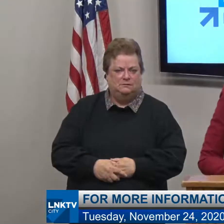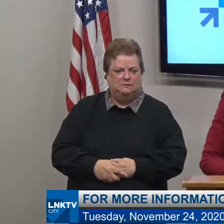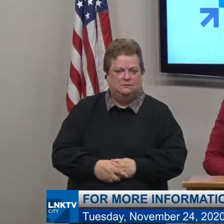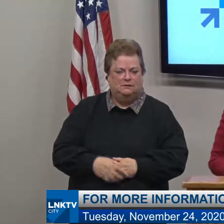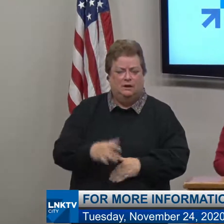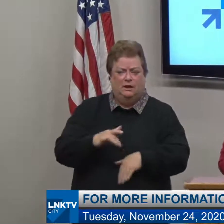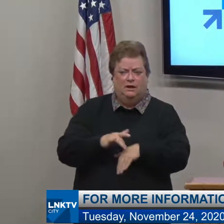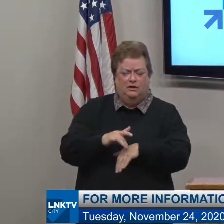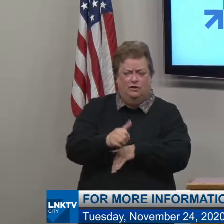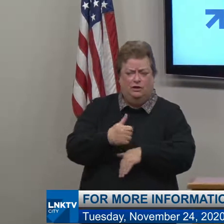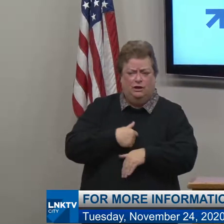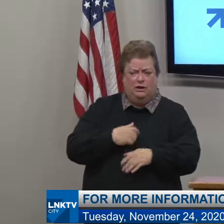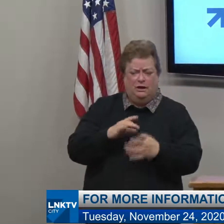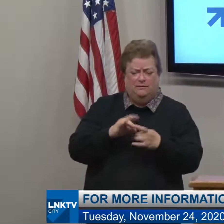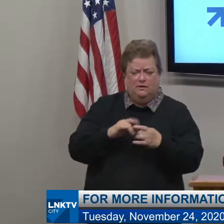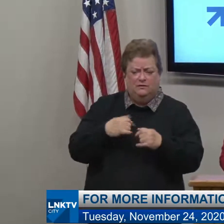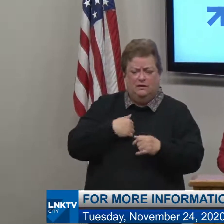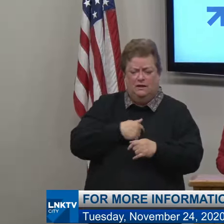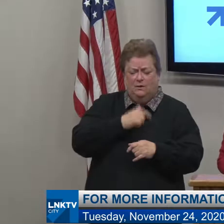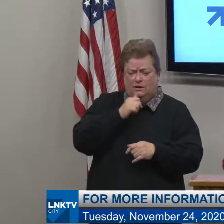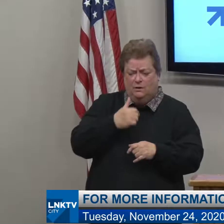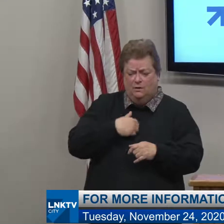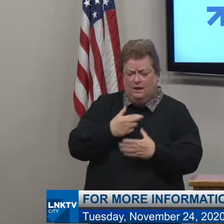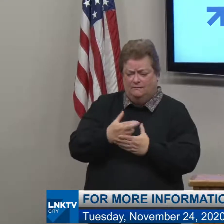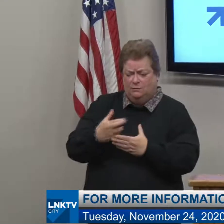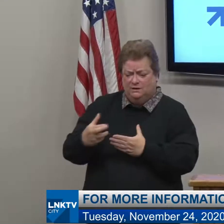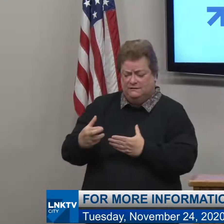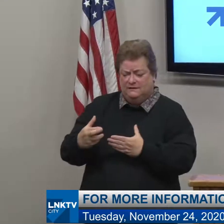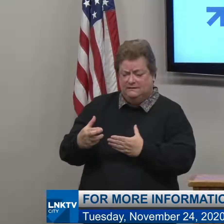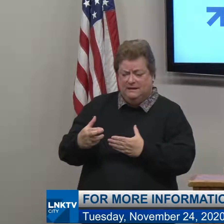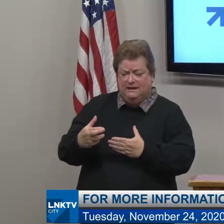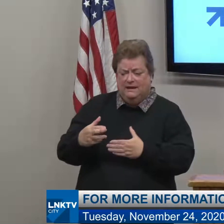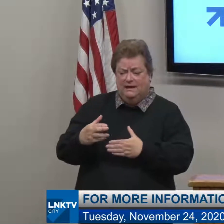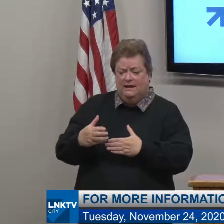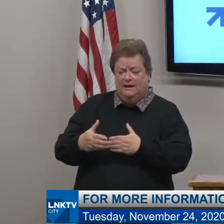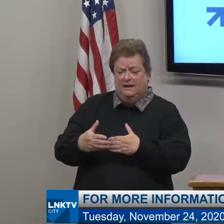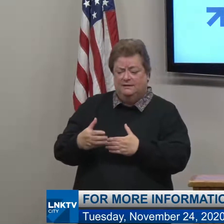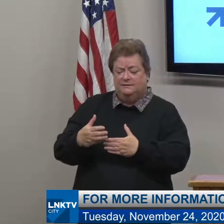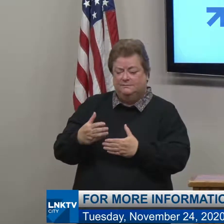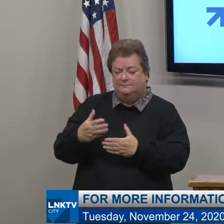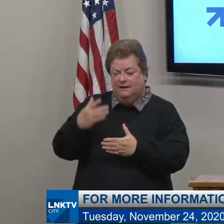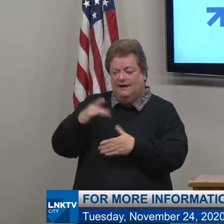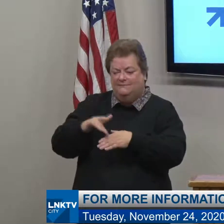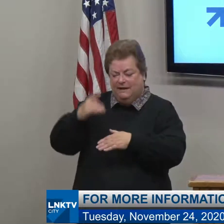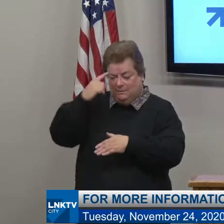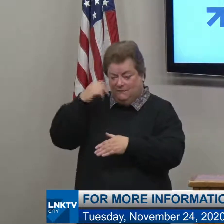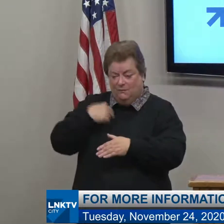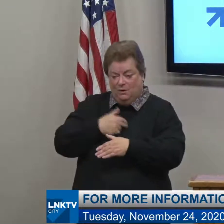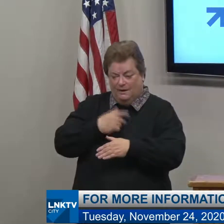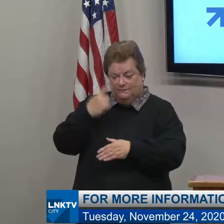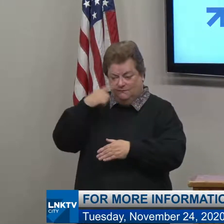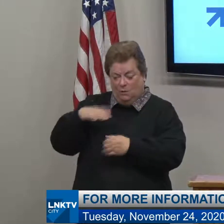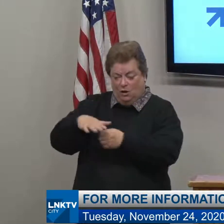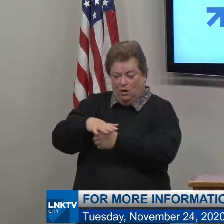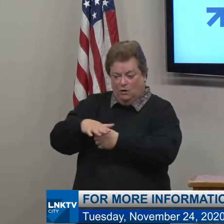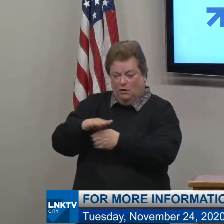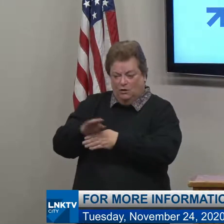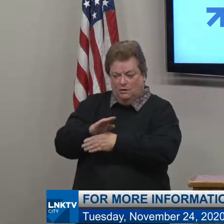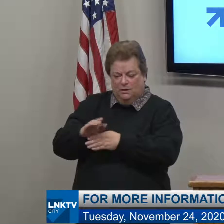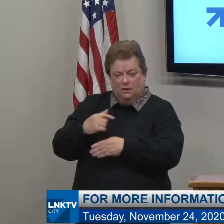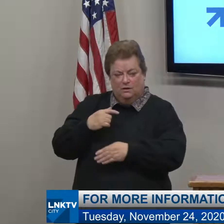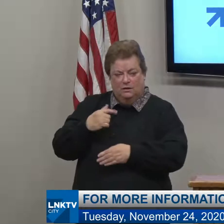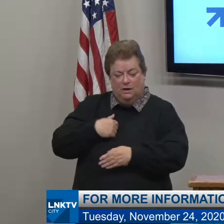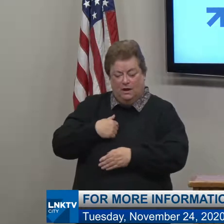Earlier, I mentioned that we don't have resources immediately available to us for businesses, but I do want to mention that we do have, through